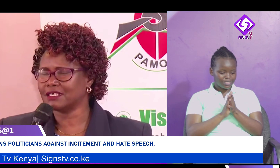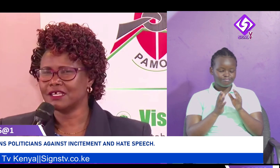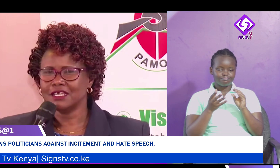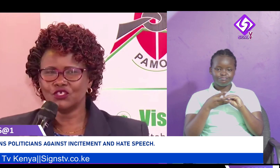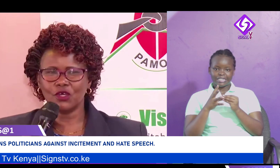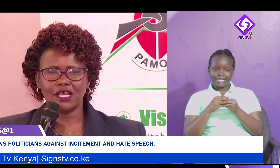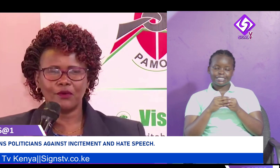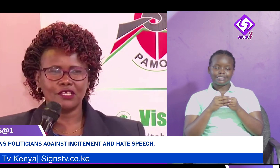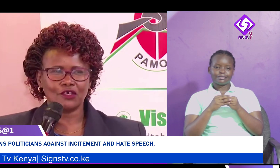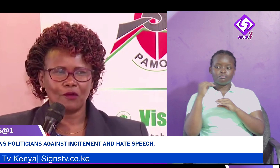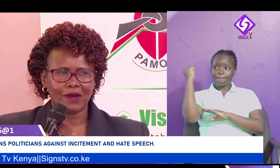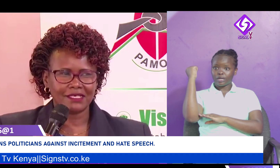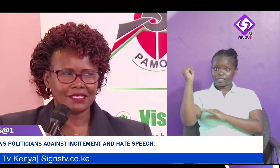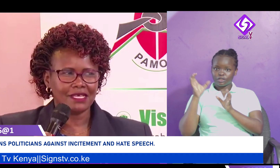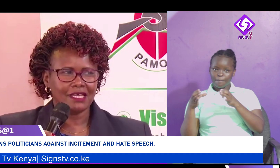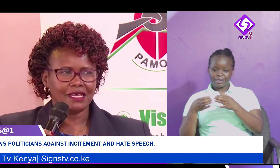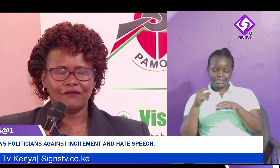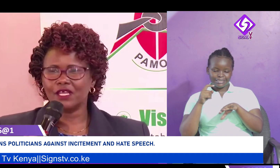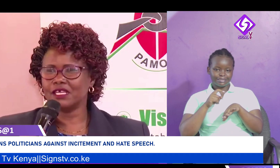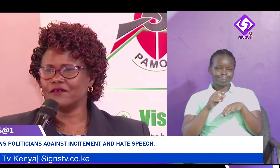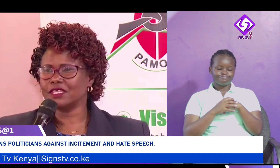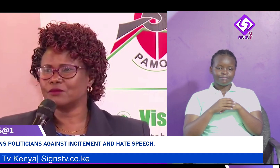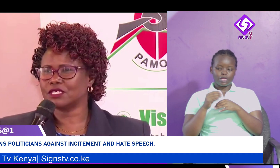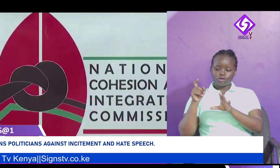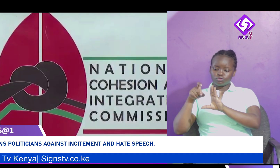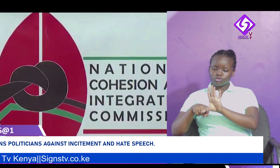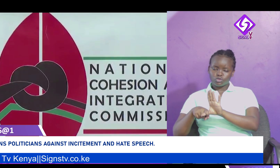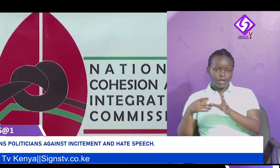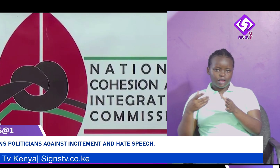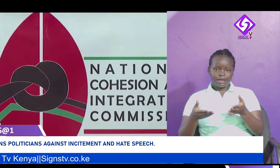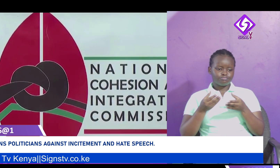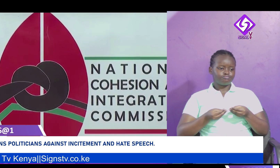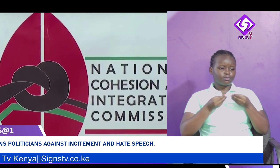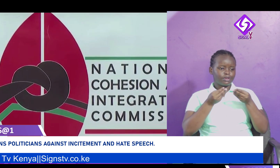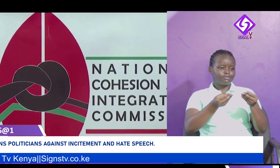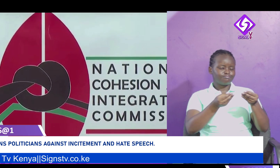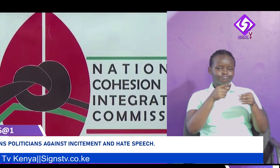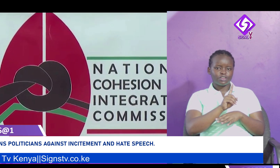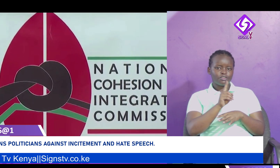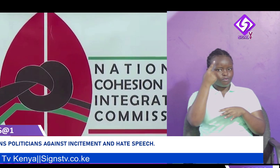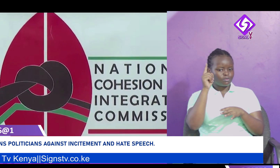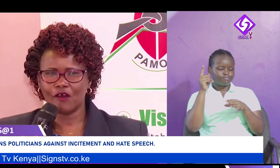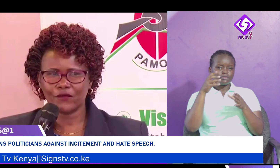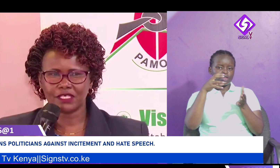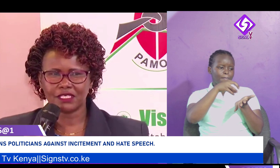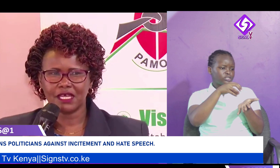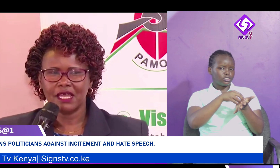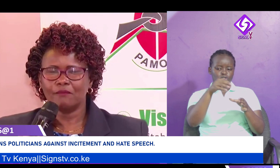party, join a political party, even giving themselves for elective positions and be elected to the office. But